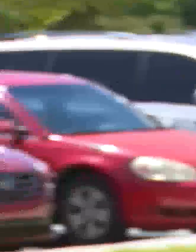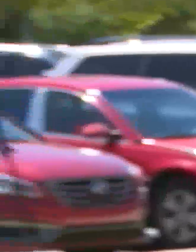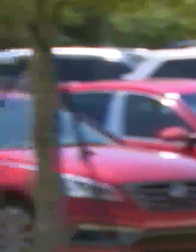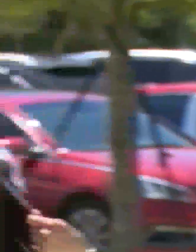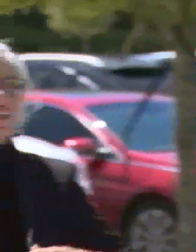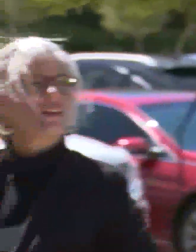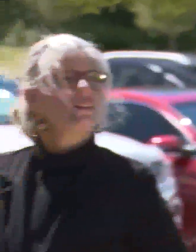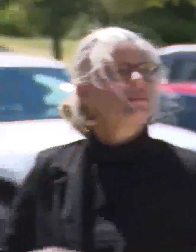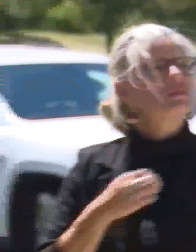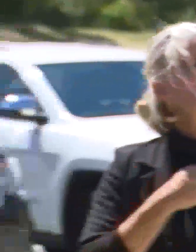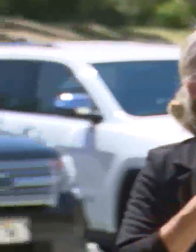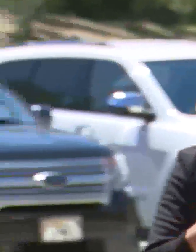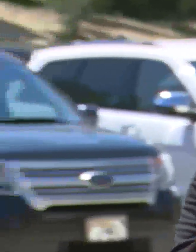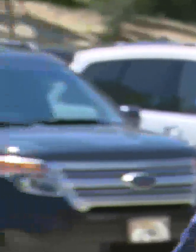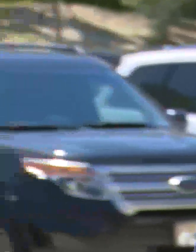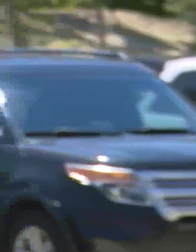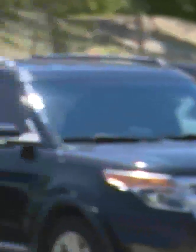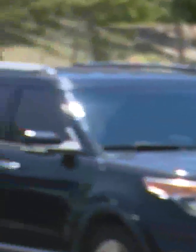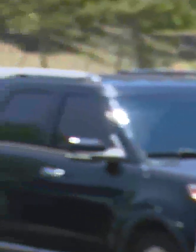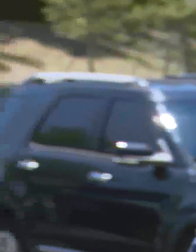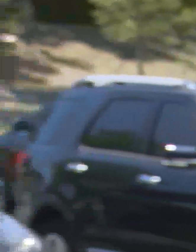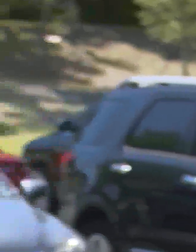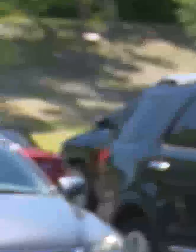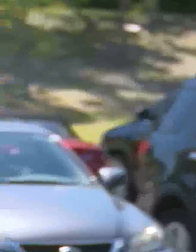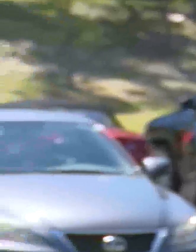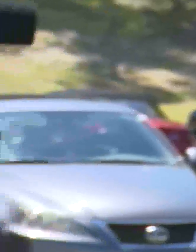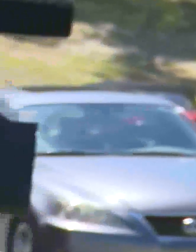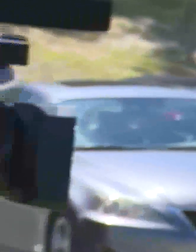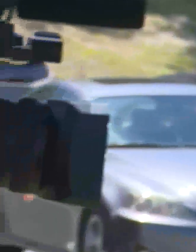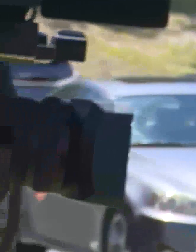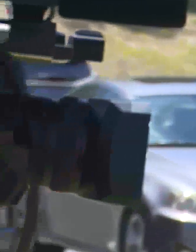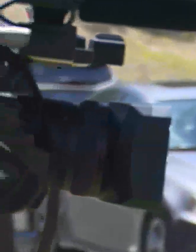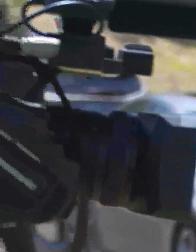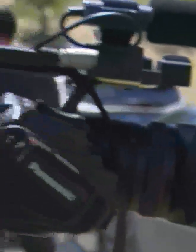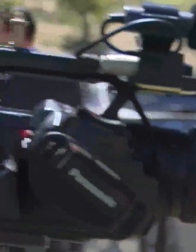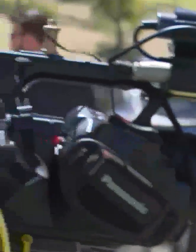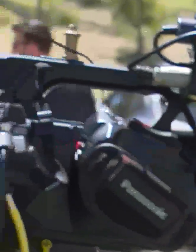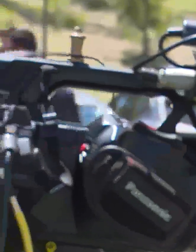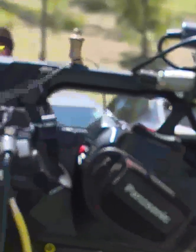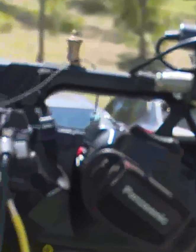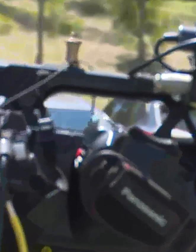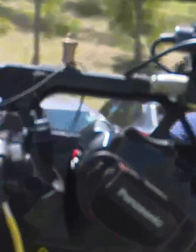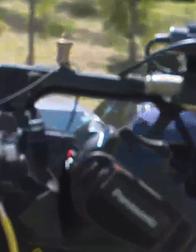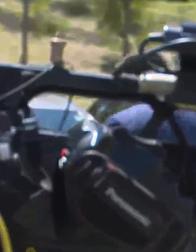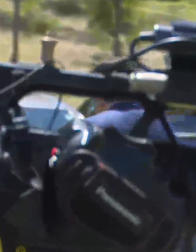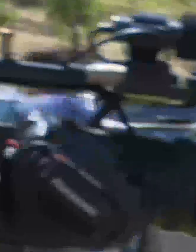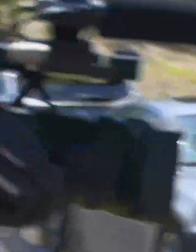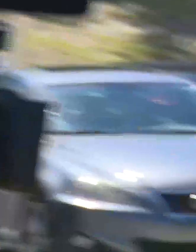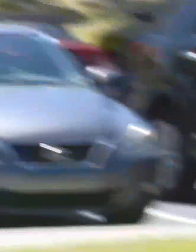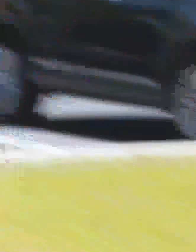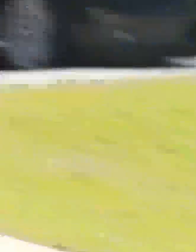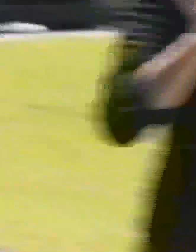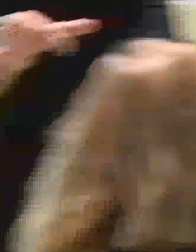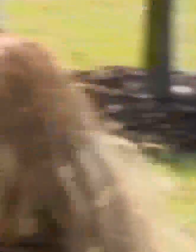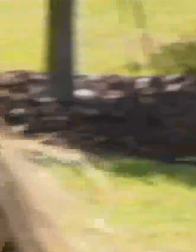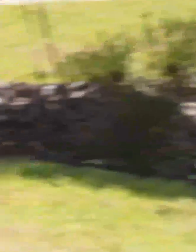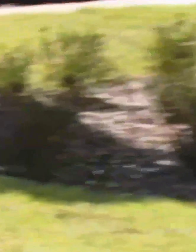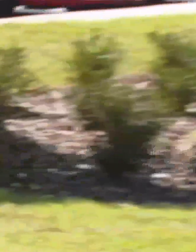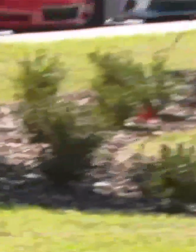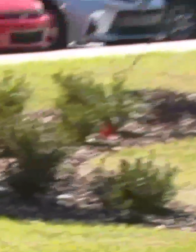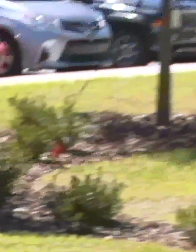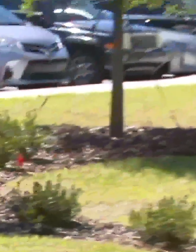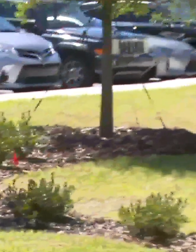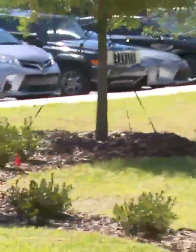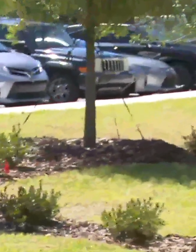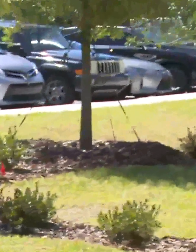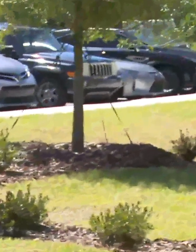Secretary, thank you so much. You've been amazing. Thank you. Let us know if you need it. Come back. We got gowns this morning too. Jeff, I think Mr. you have Gilmore,